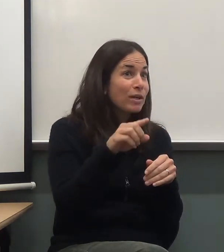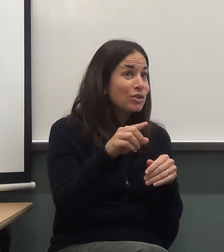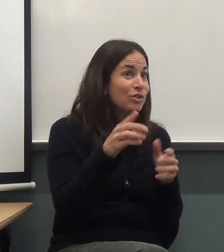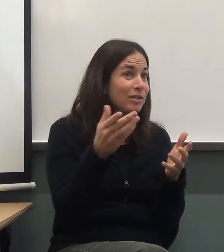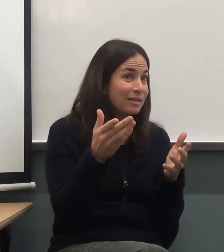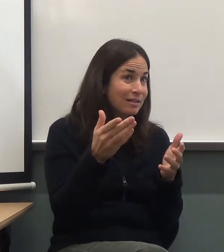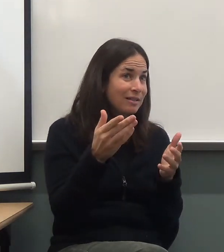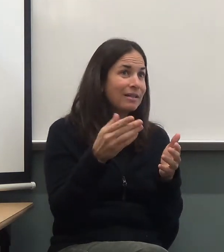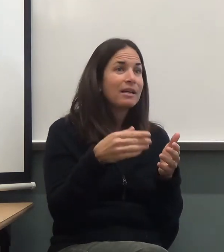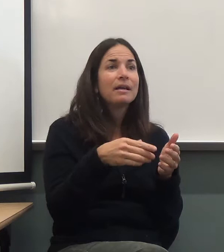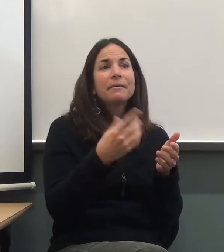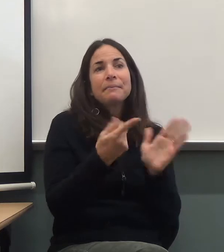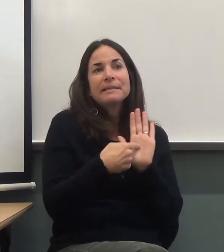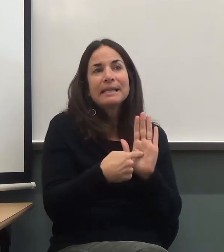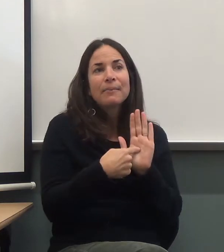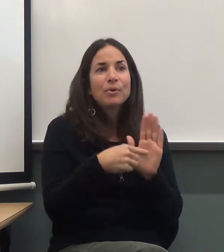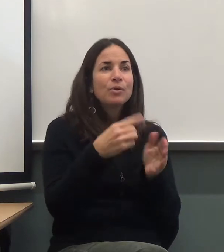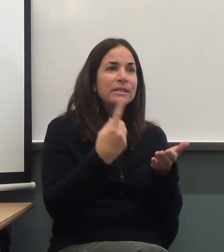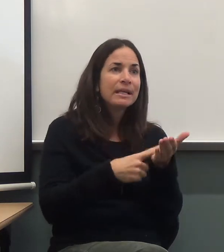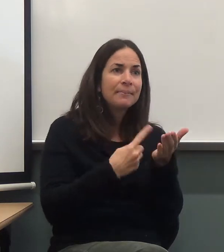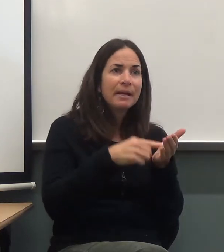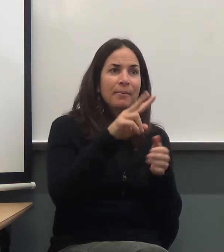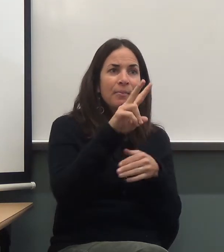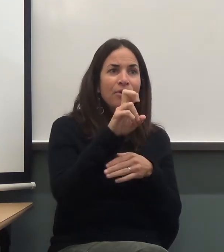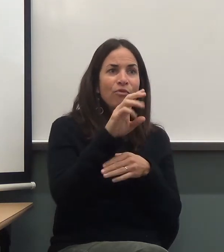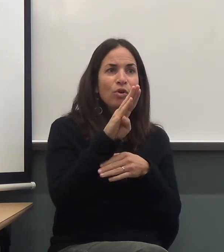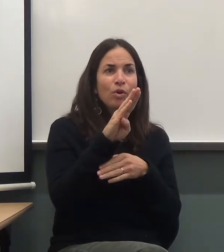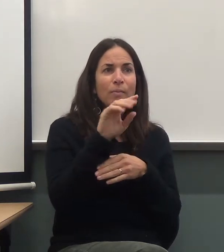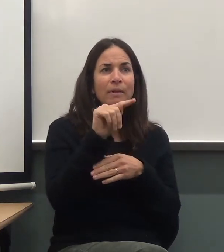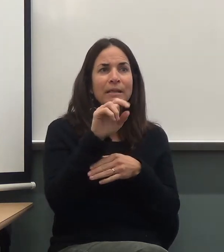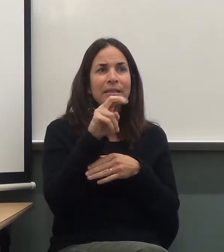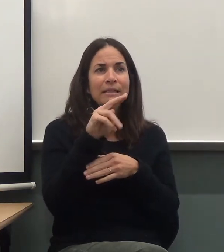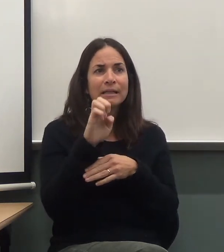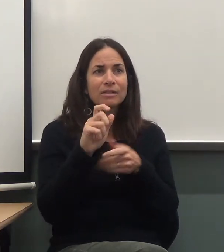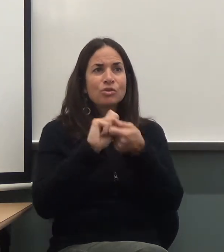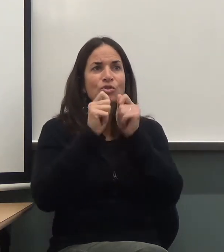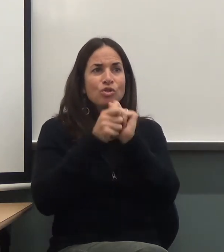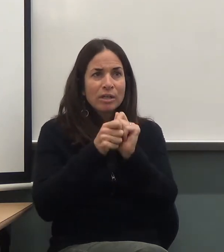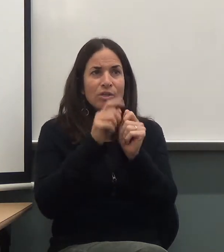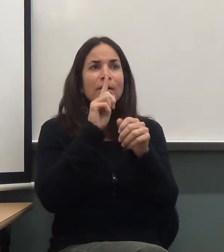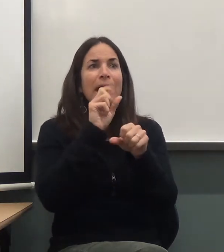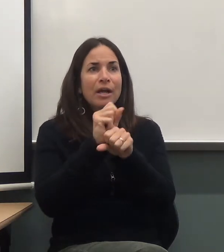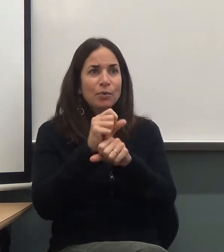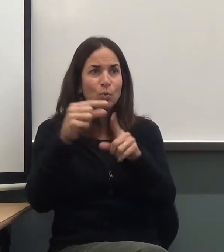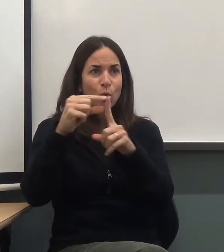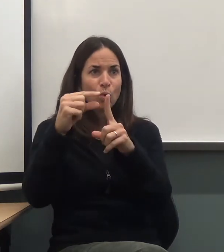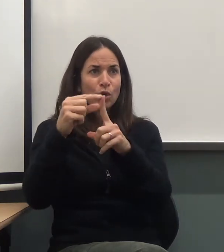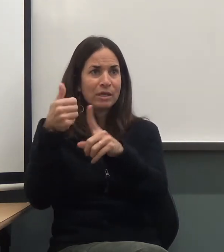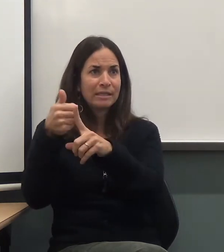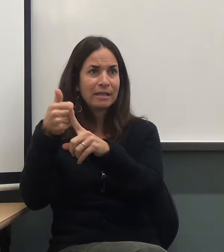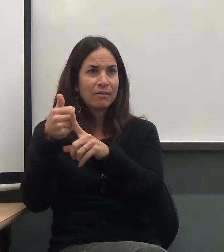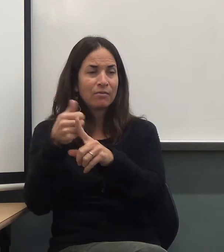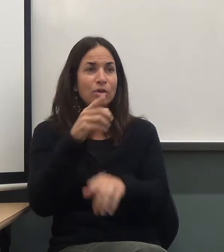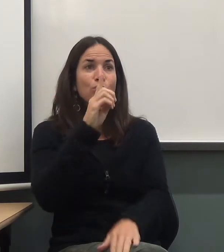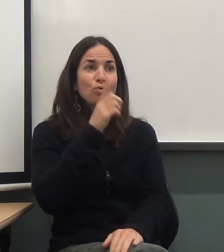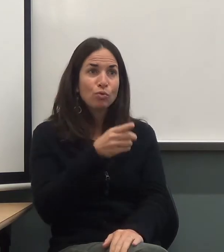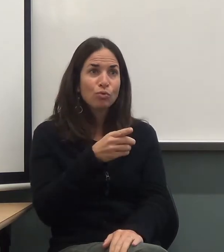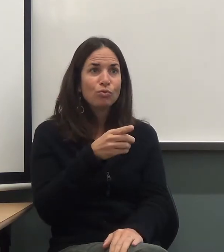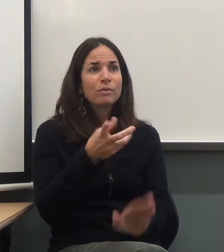a verb tense change the actual word itself? And you would say, true, it does. All right? Now we got our verbs,